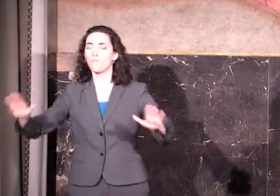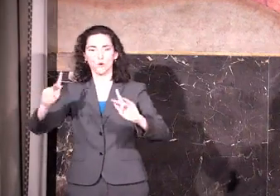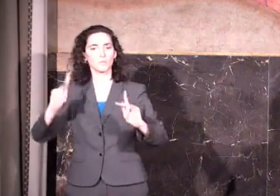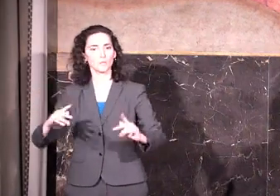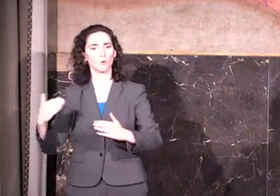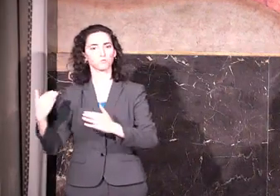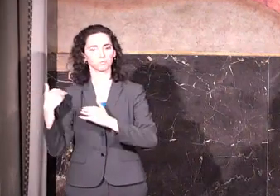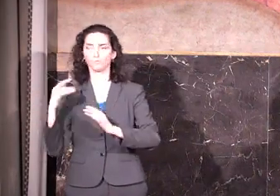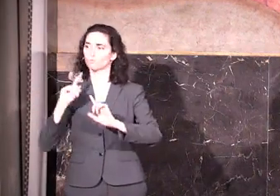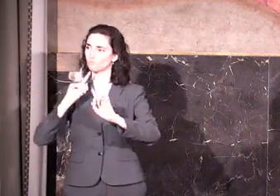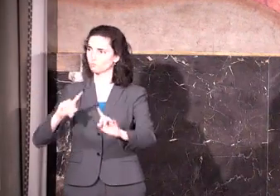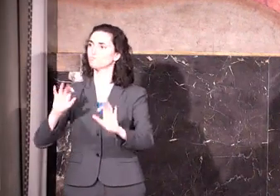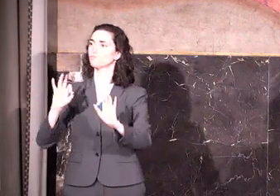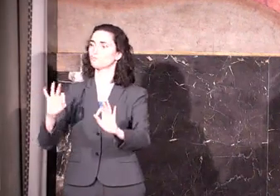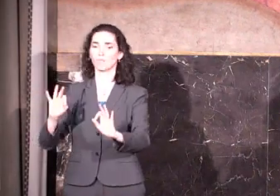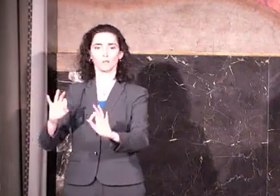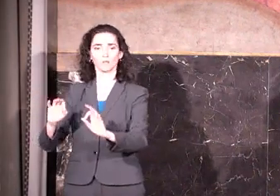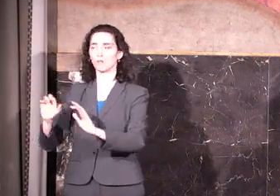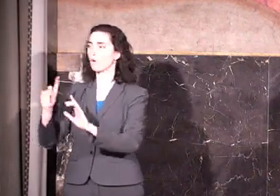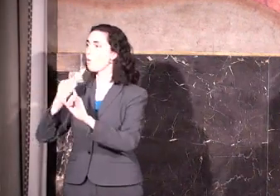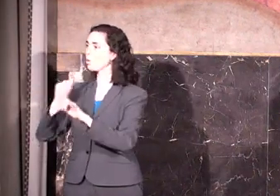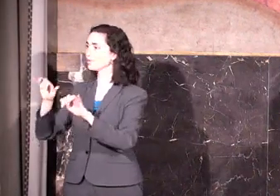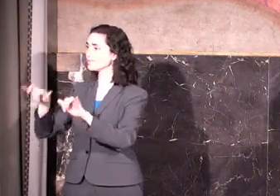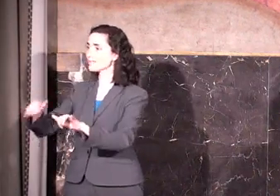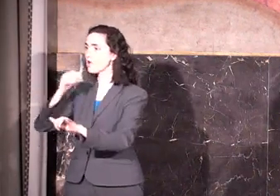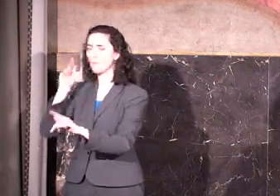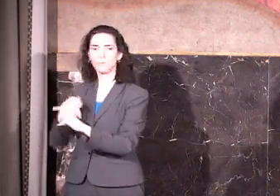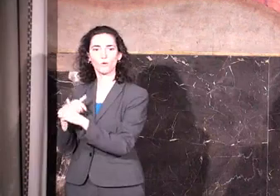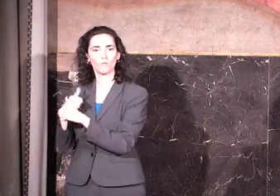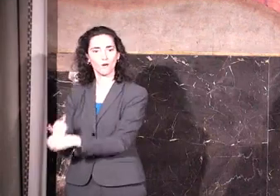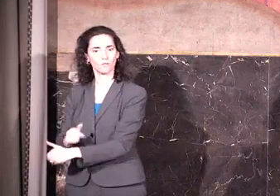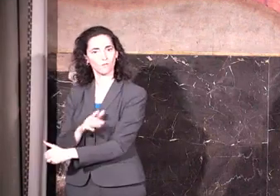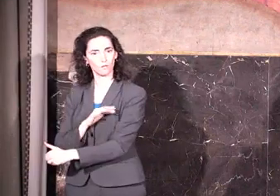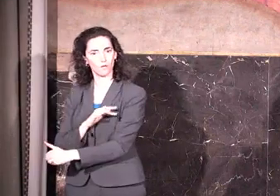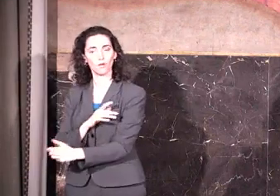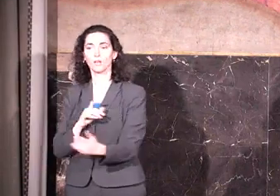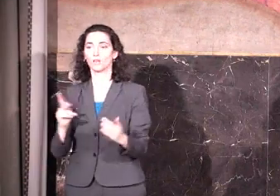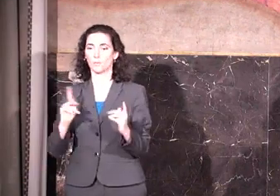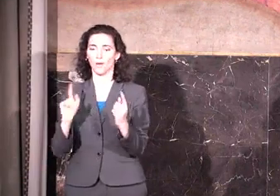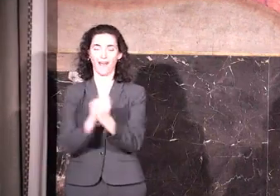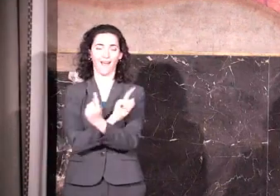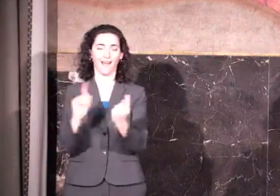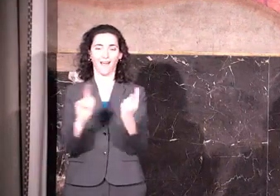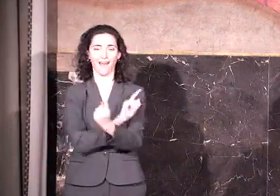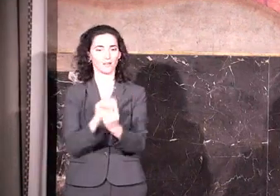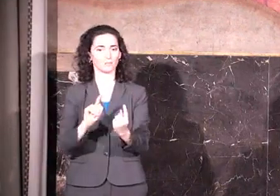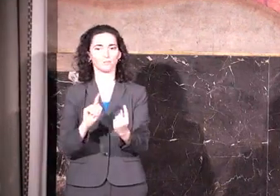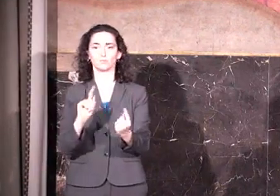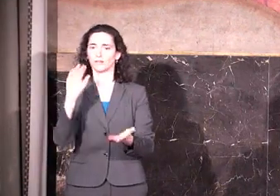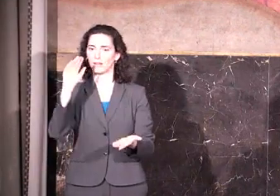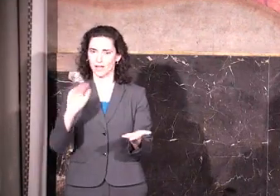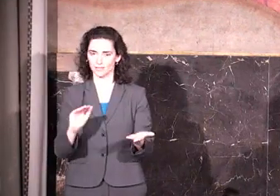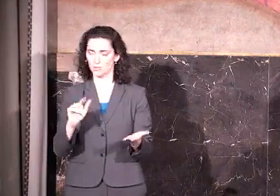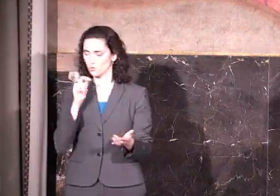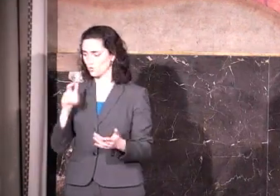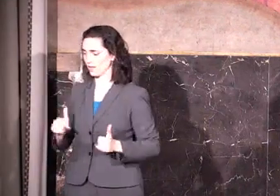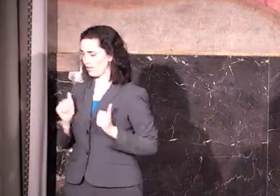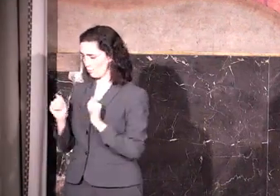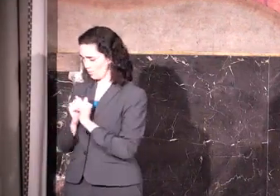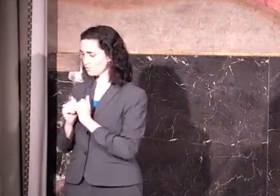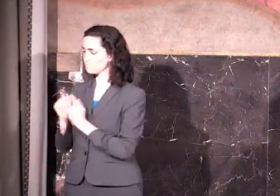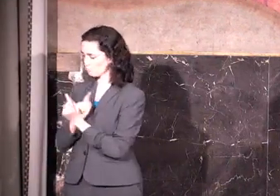in terms of abiding by the stay-at-home order, reducing contact with other individuals outside the immediate